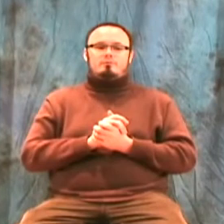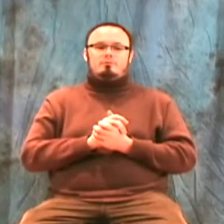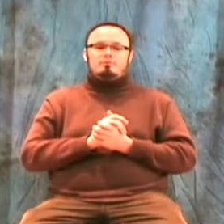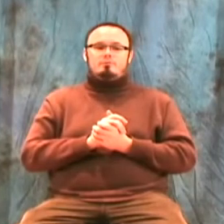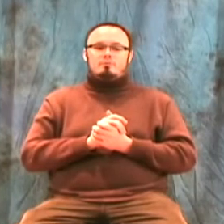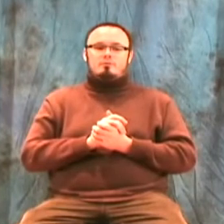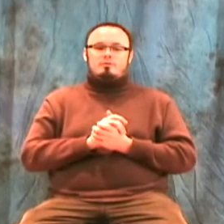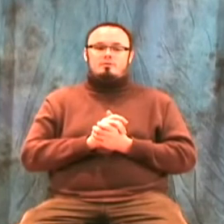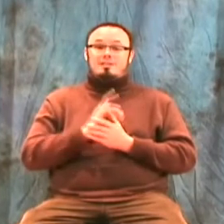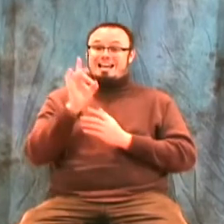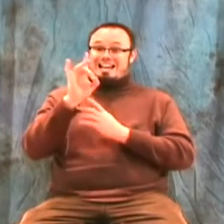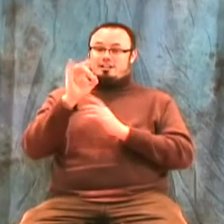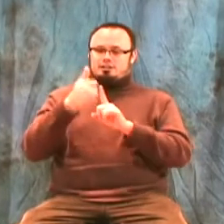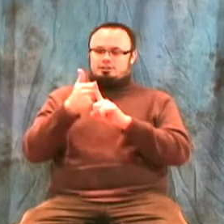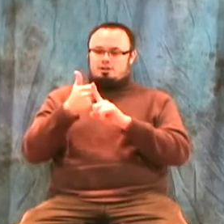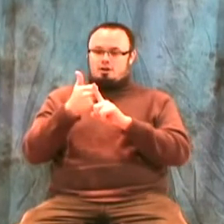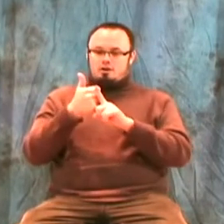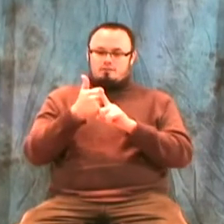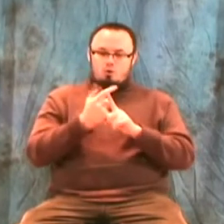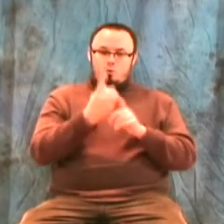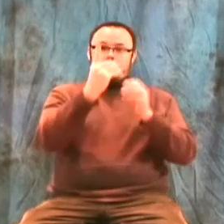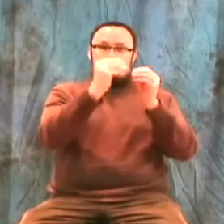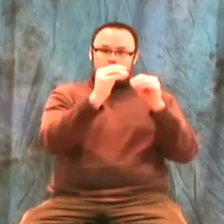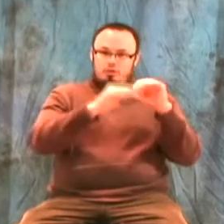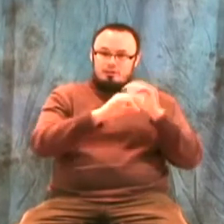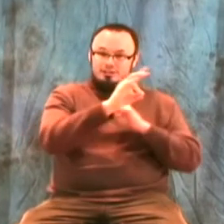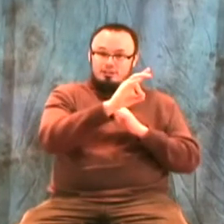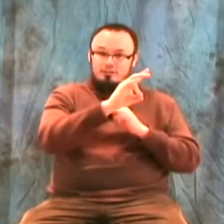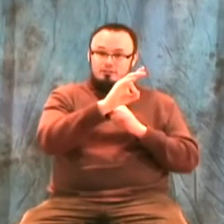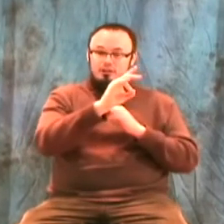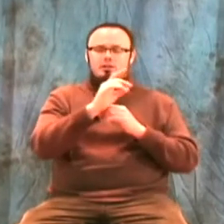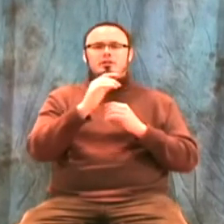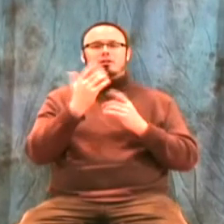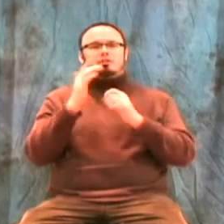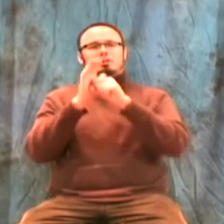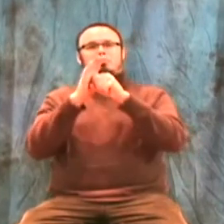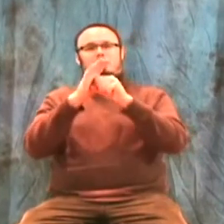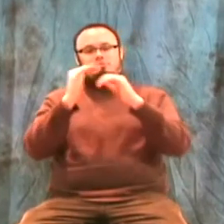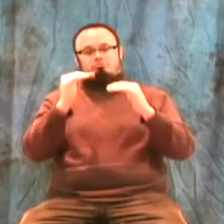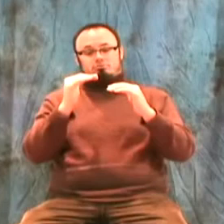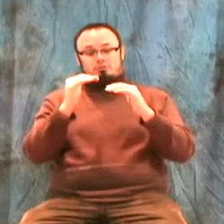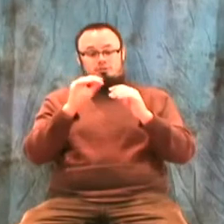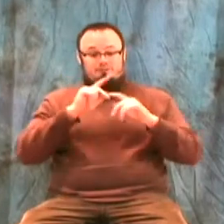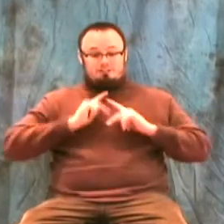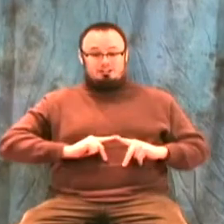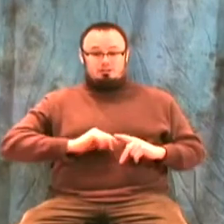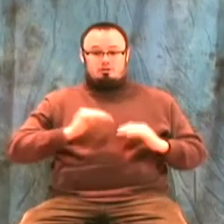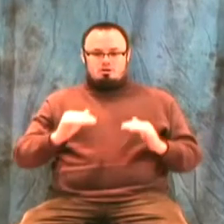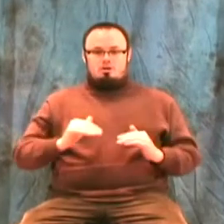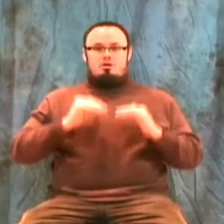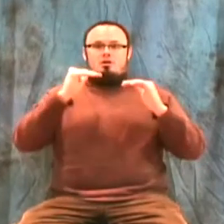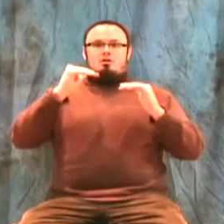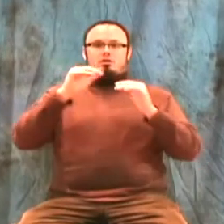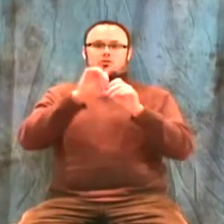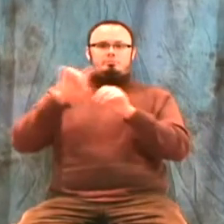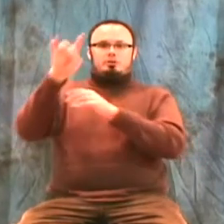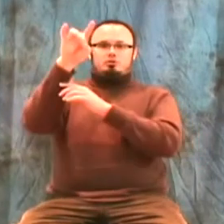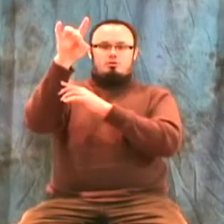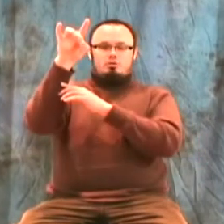8, one more than 7, symbolizes the elevation of the physical to the spiritual. That's